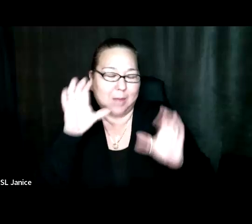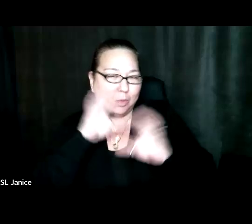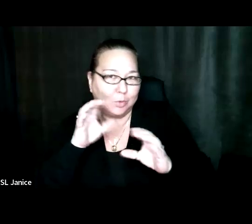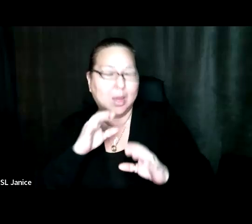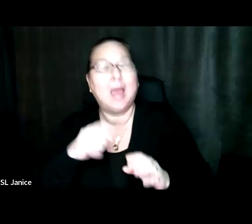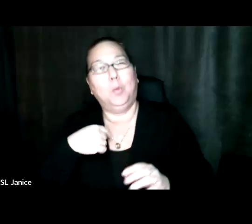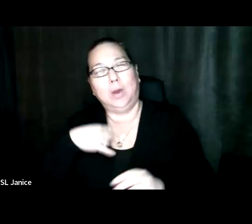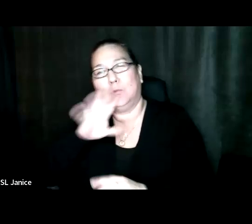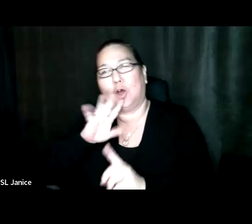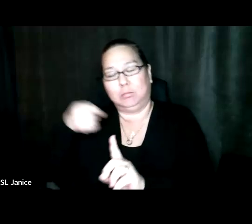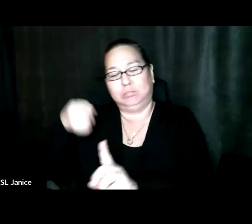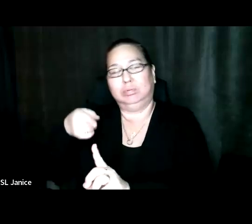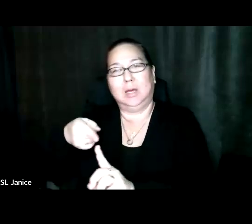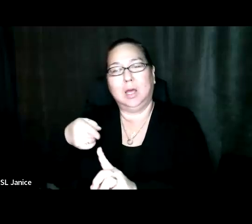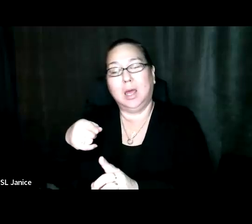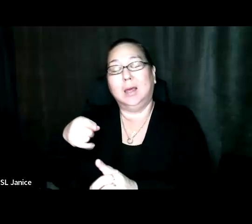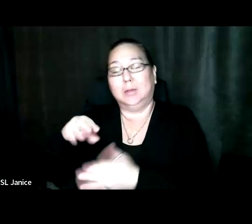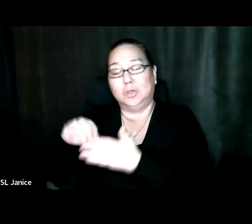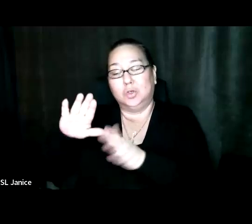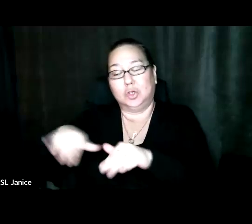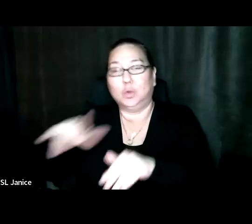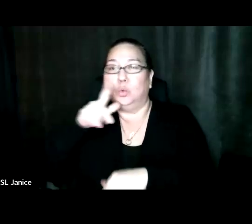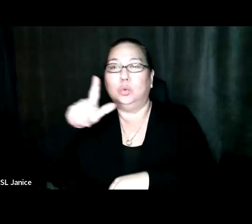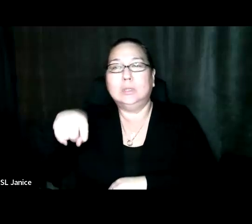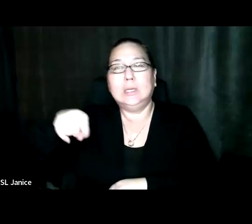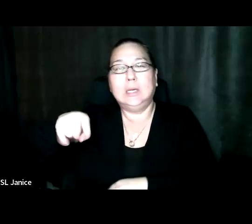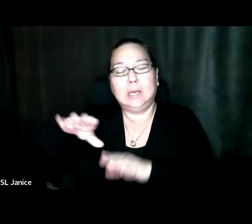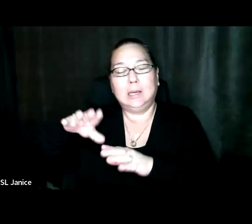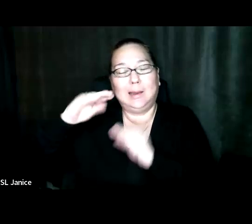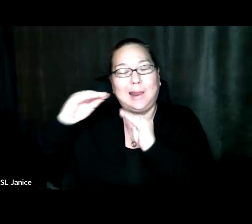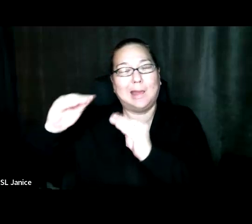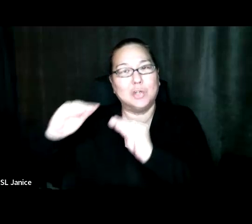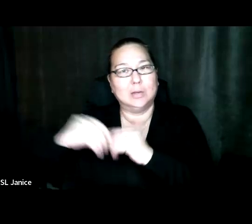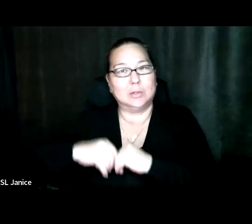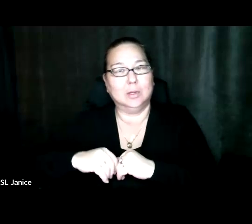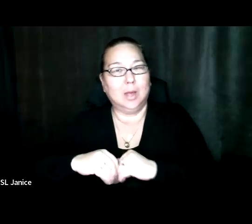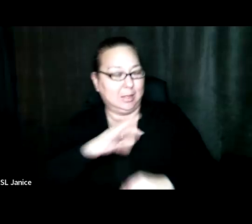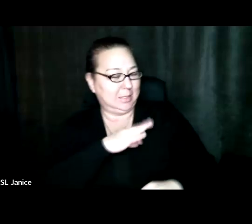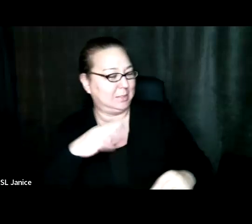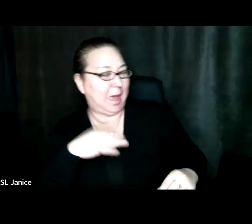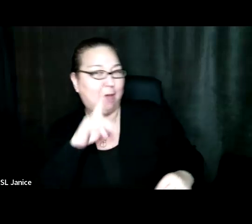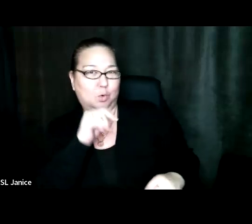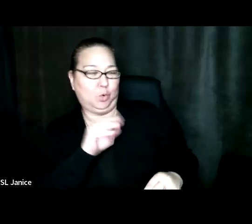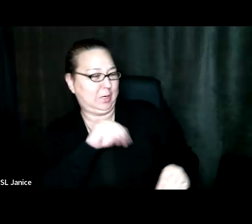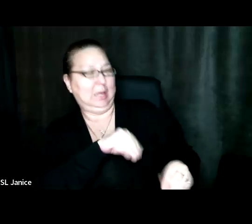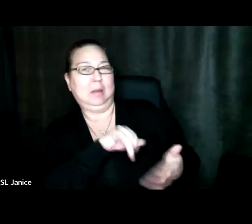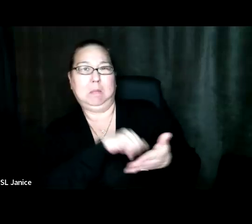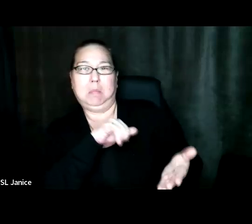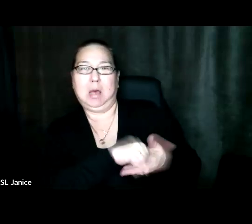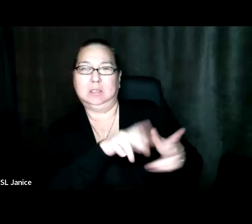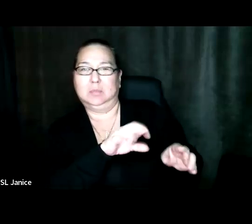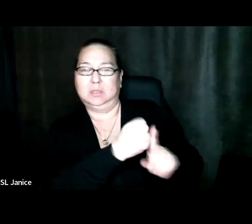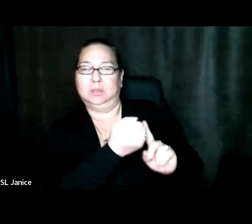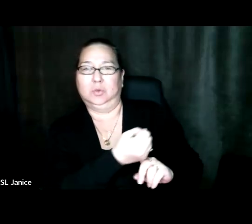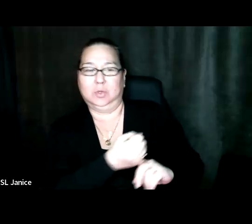children needing an education. I'm speaking of teachers put in impossible positions. I'm speaking of district leadership looking at my colleagues and I in the